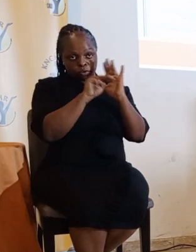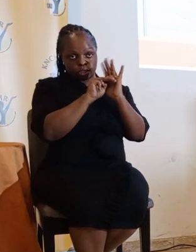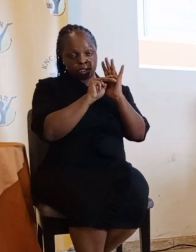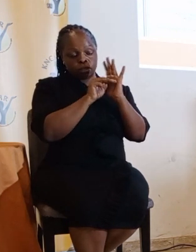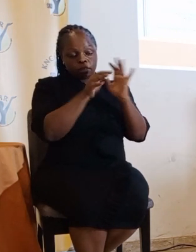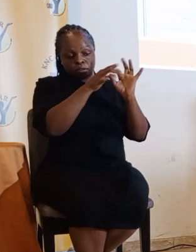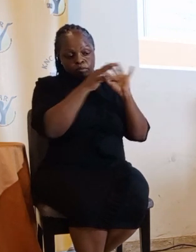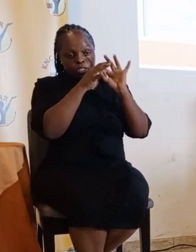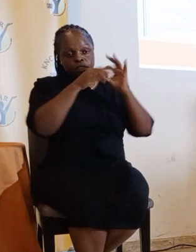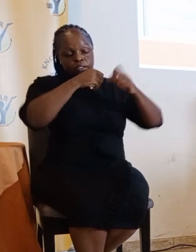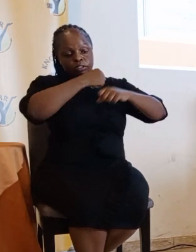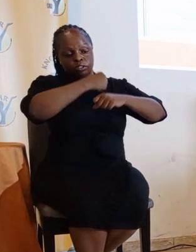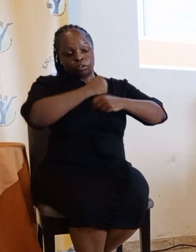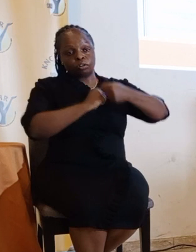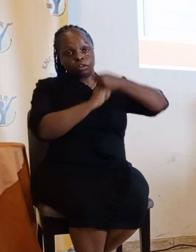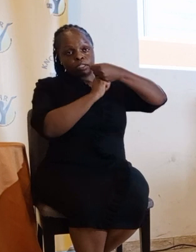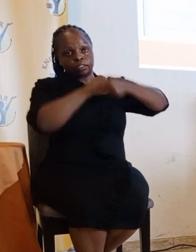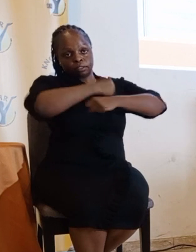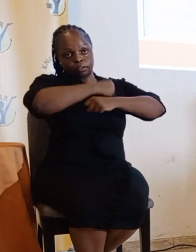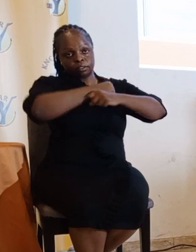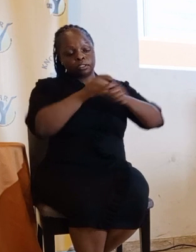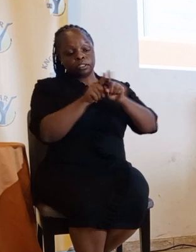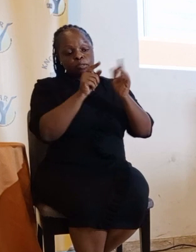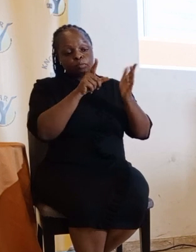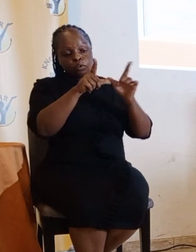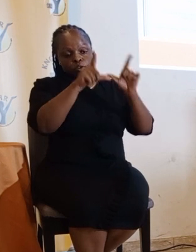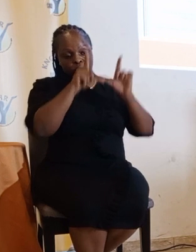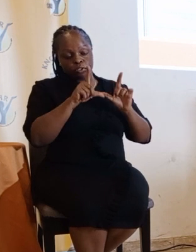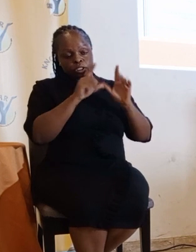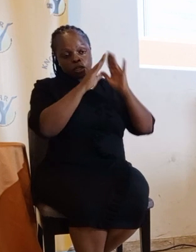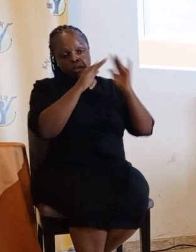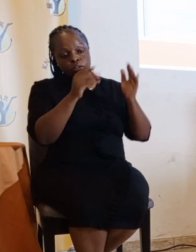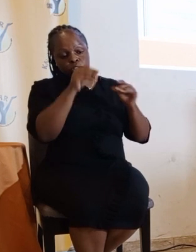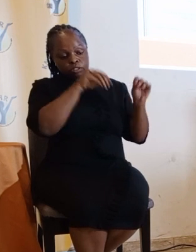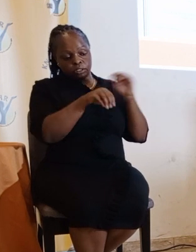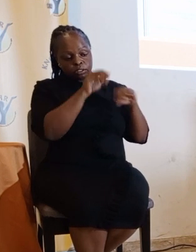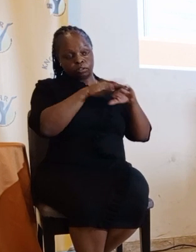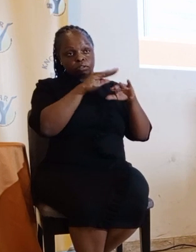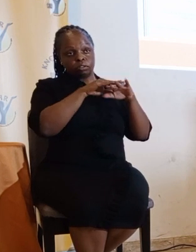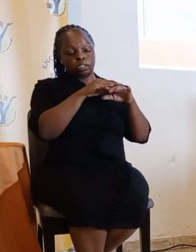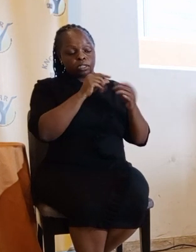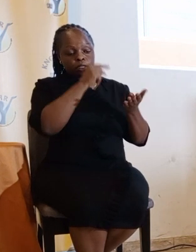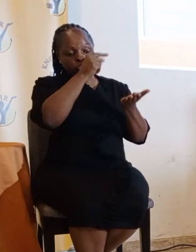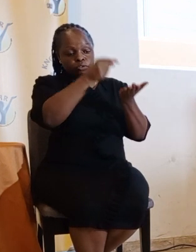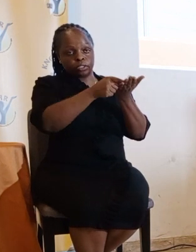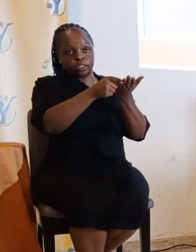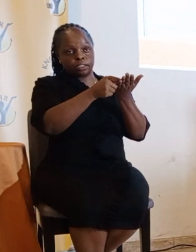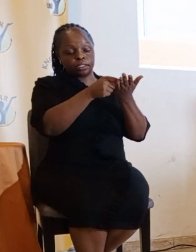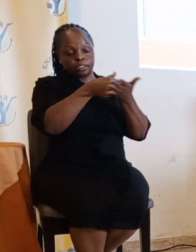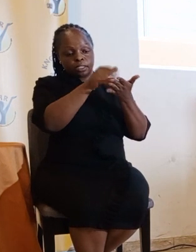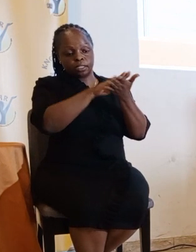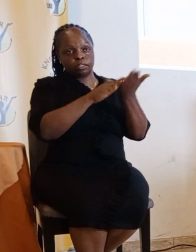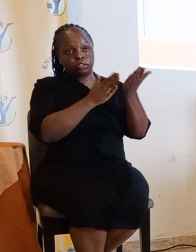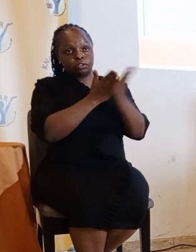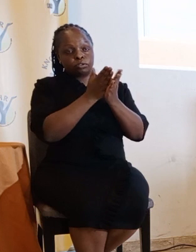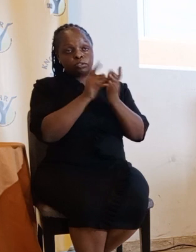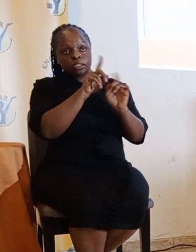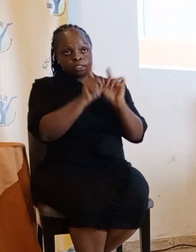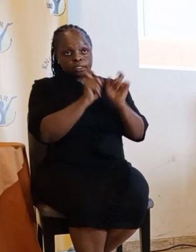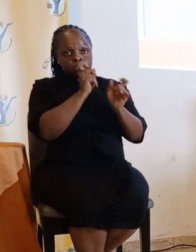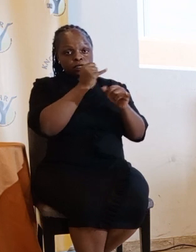combines scholarships, loans, and household contributions on a graduated scale through means testing instrument,